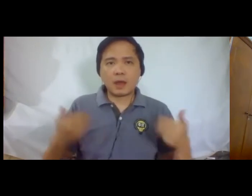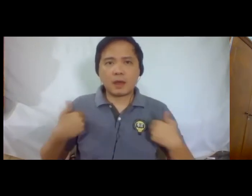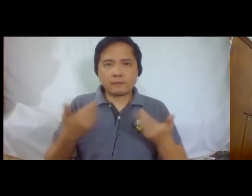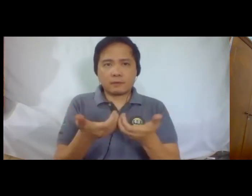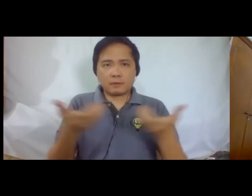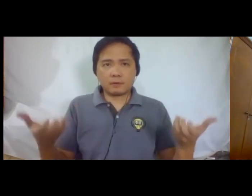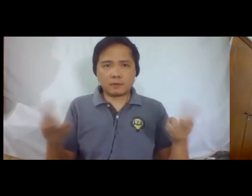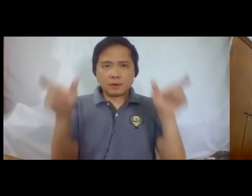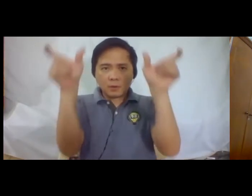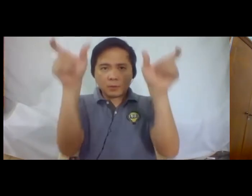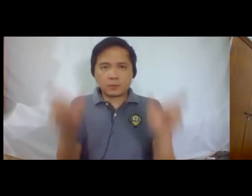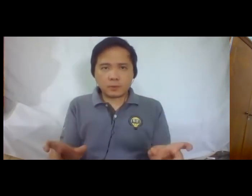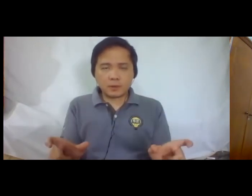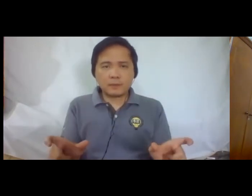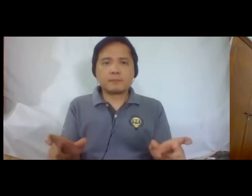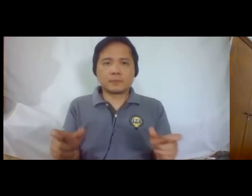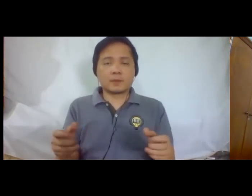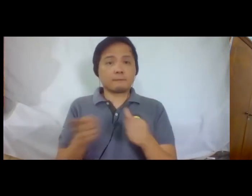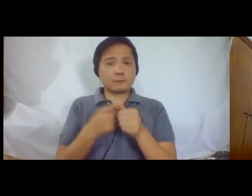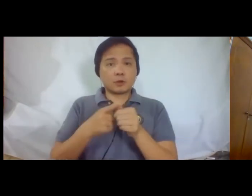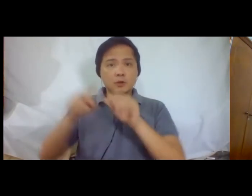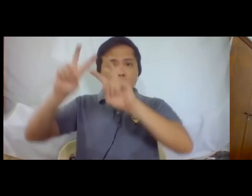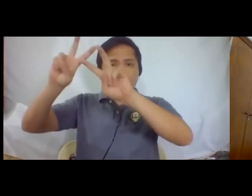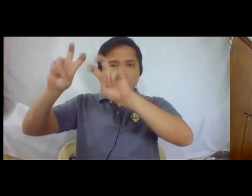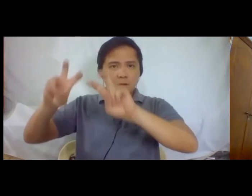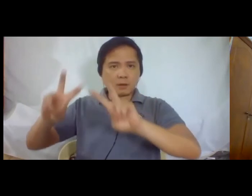Okay, then we look at the one-handed signs.